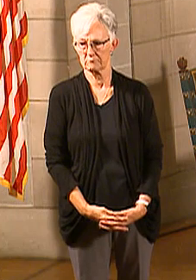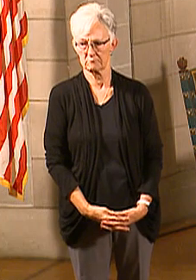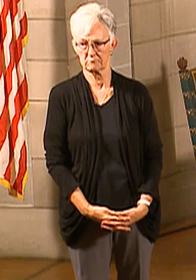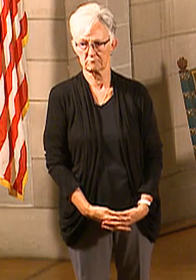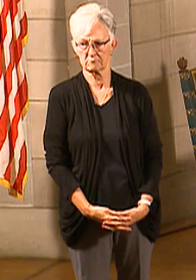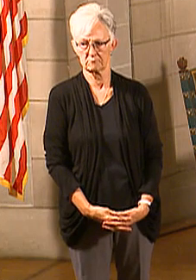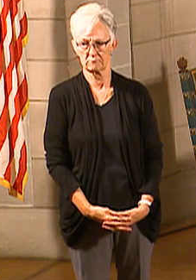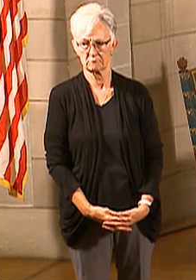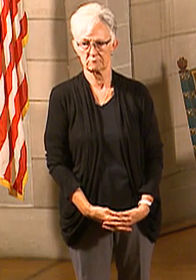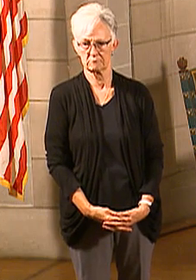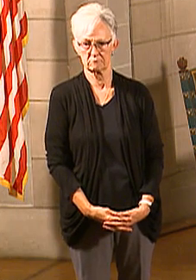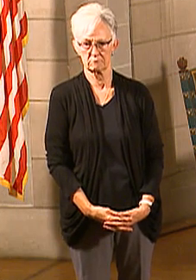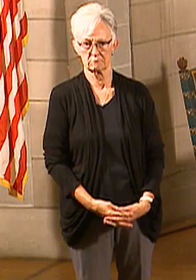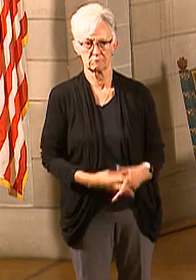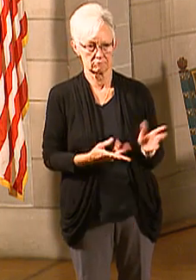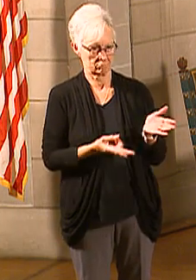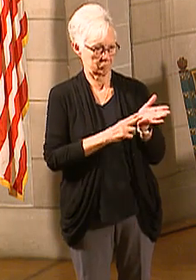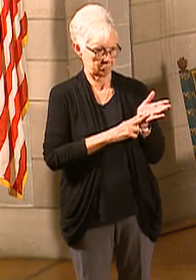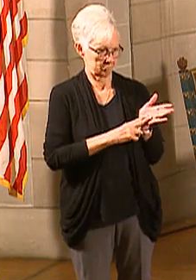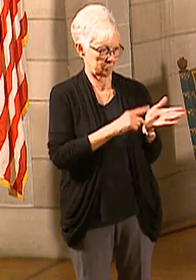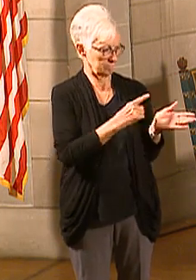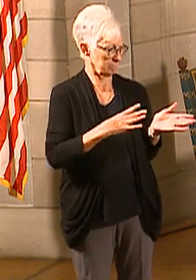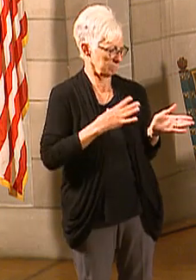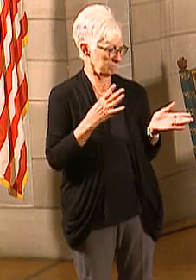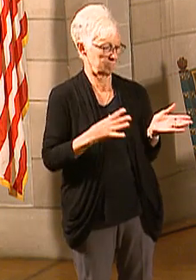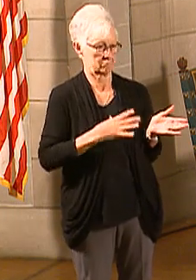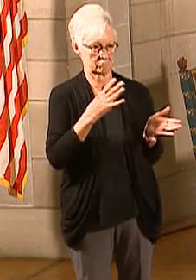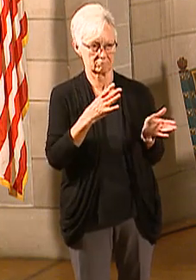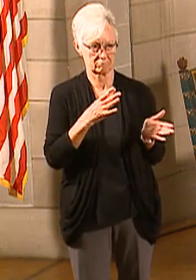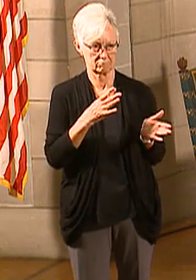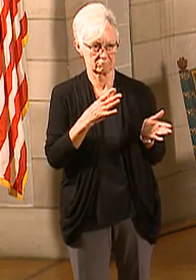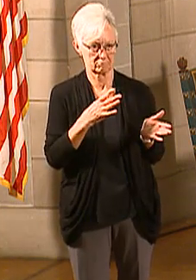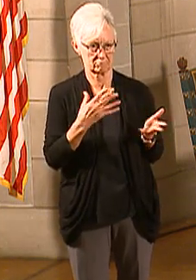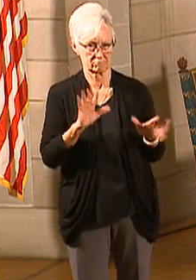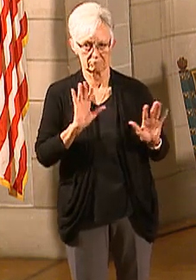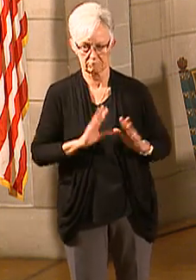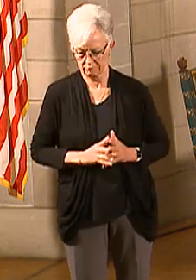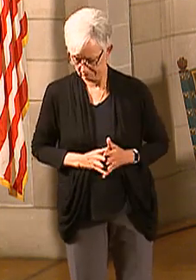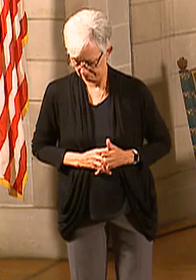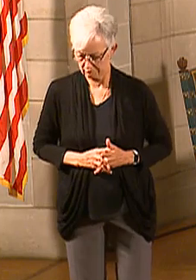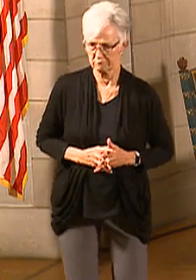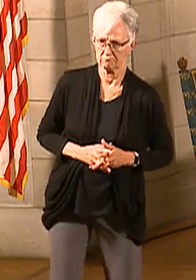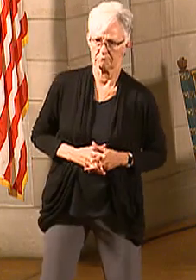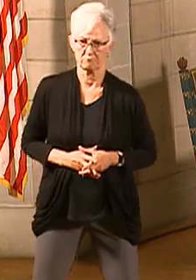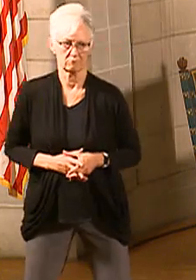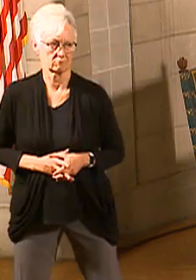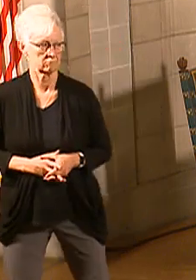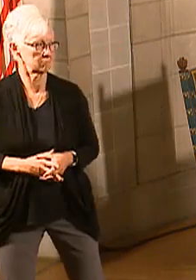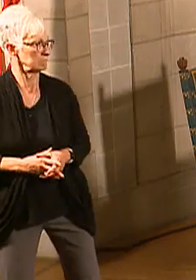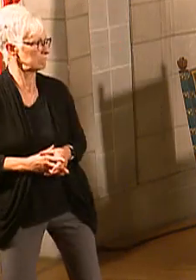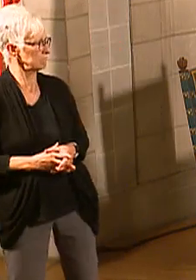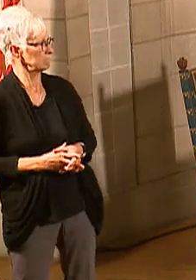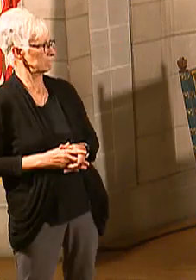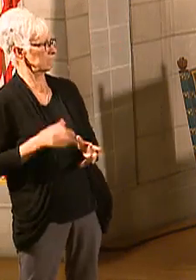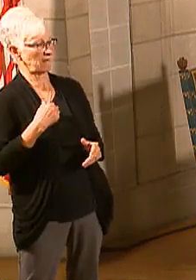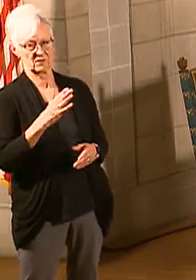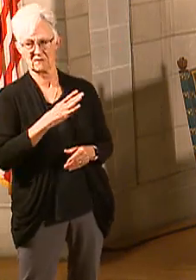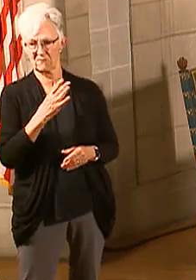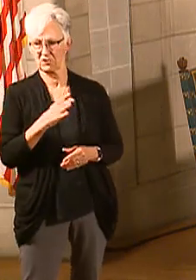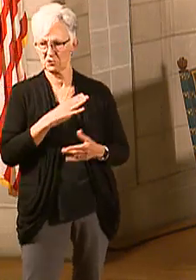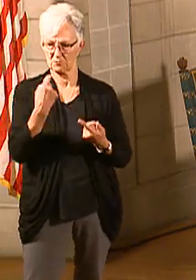we are official. the official proclamation